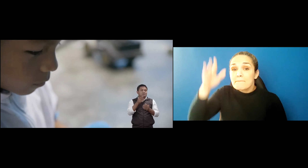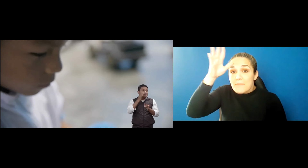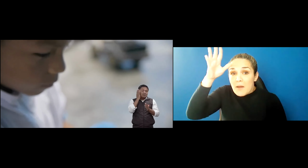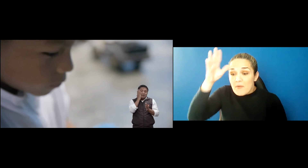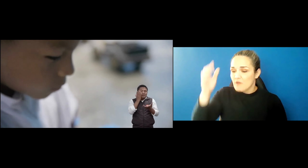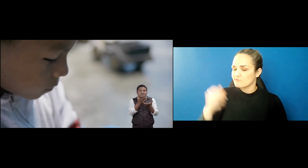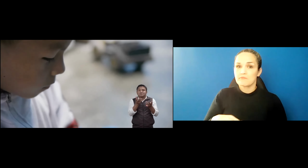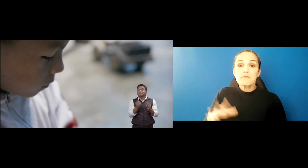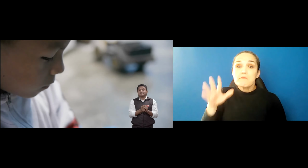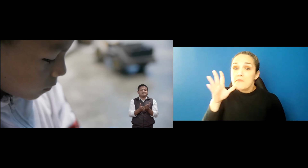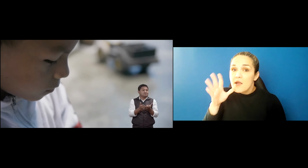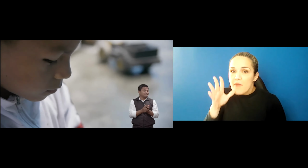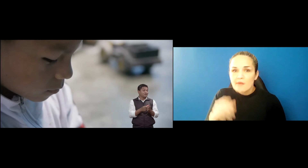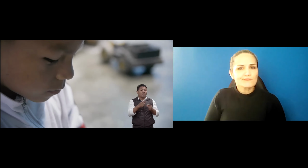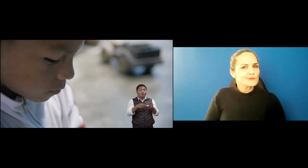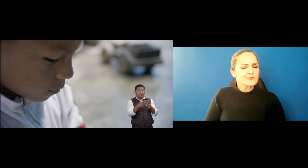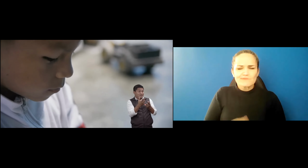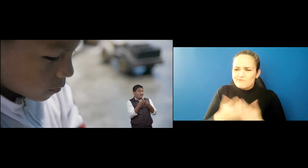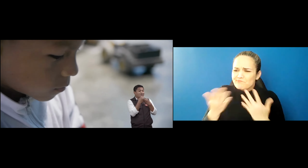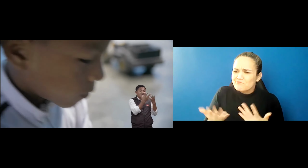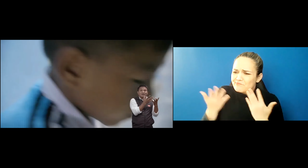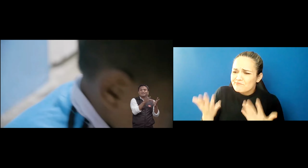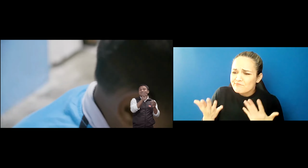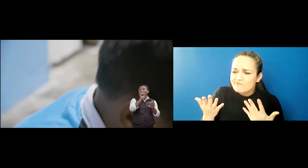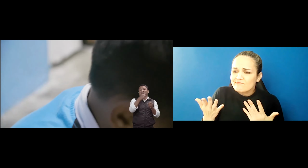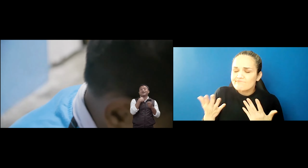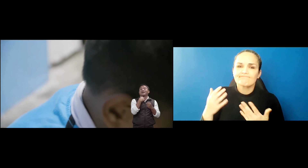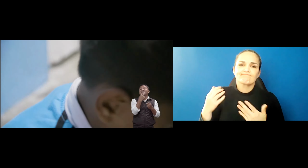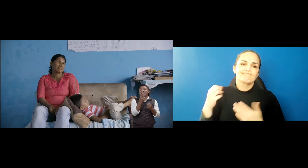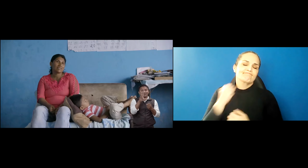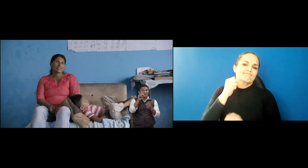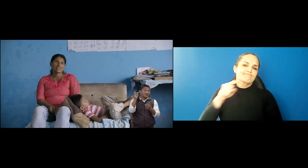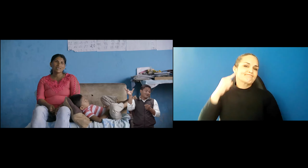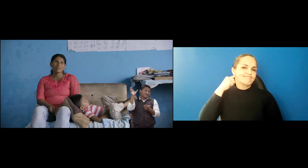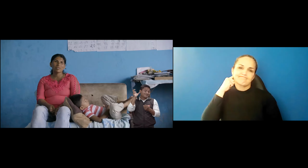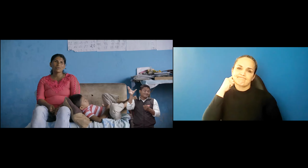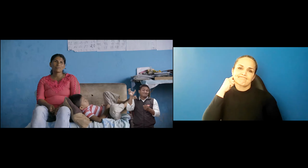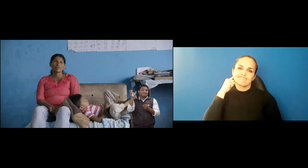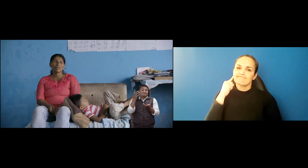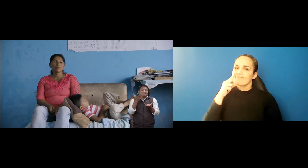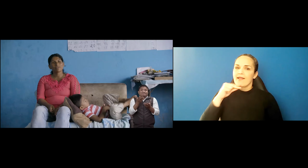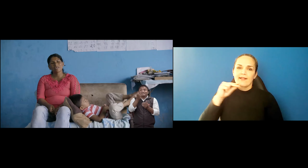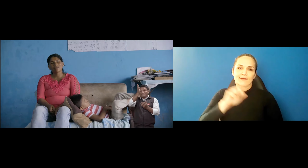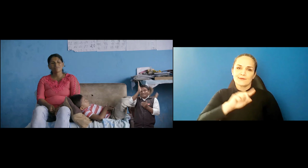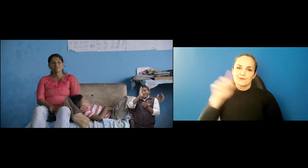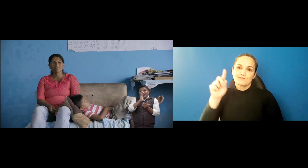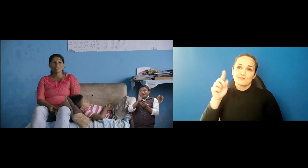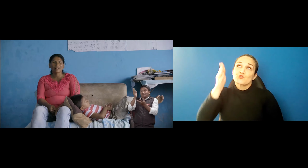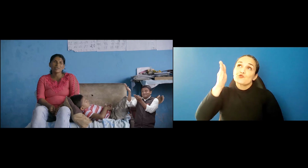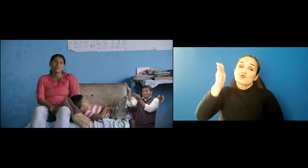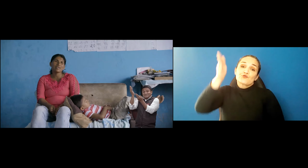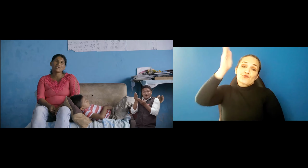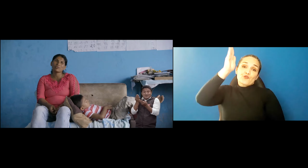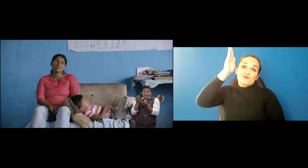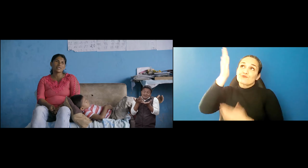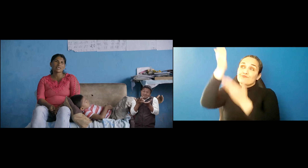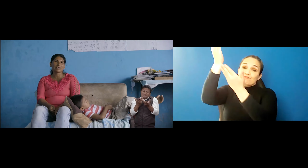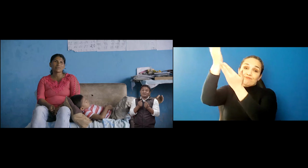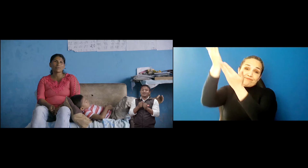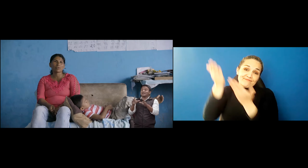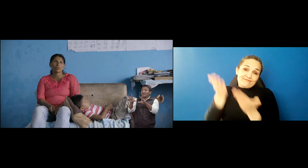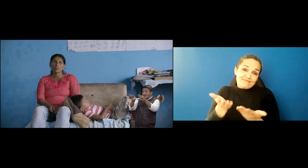to say daddy, to say mommy, but he didn't answer. So they told me there that he wasn't going to speak and he wasn't going to